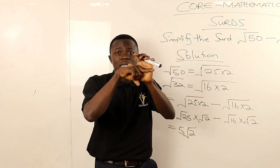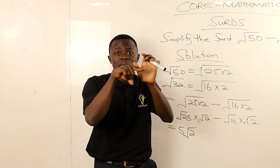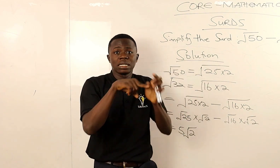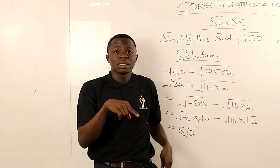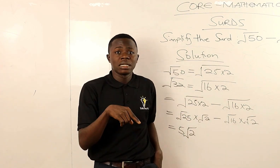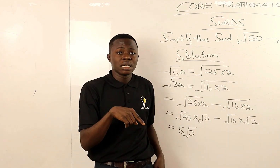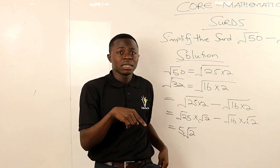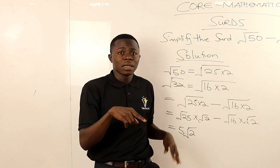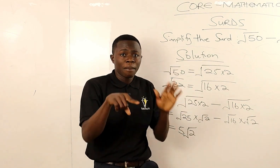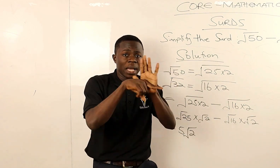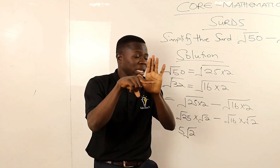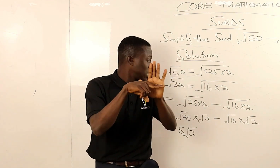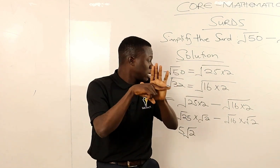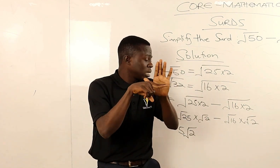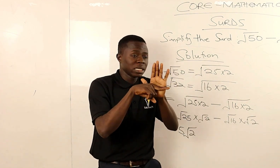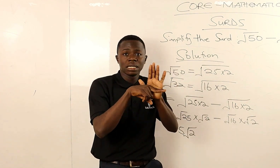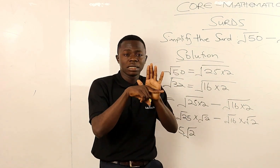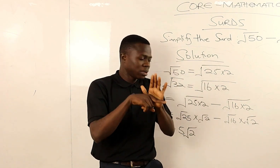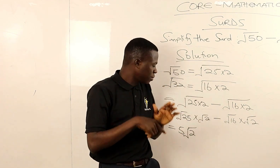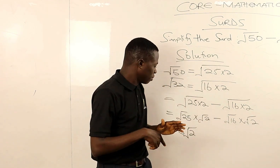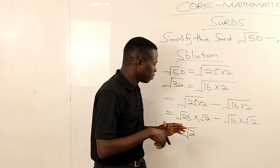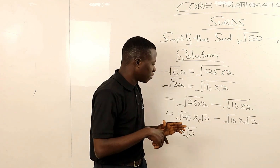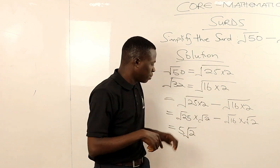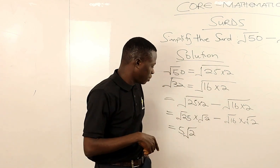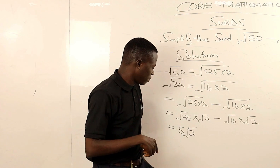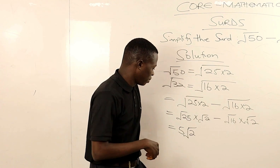Then to the other term in the expression, so minus,